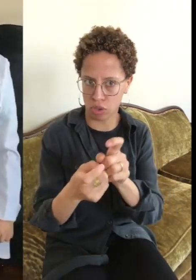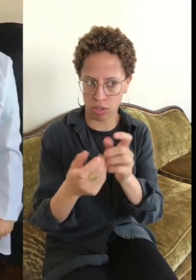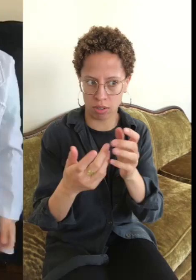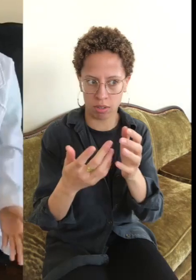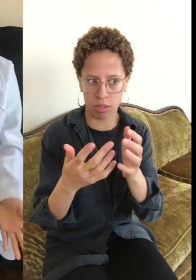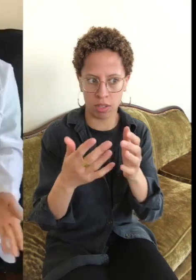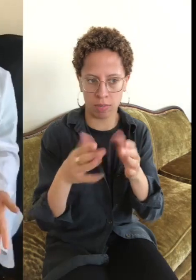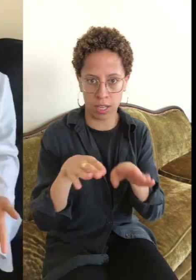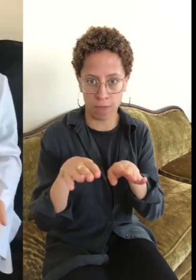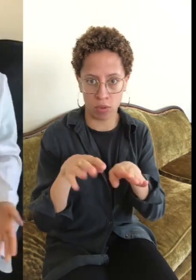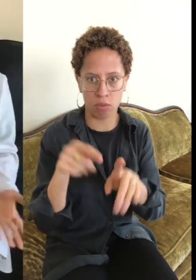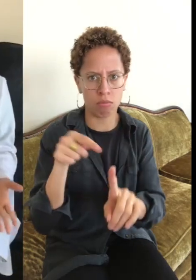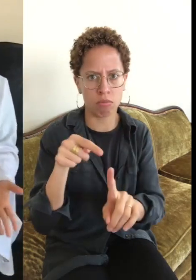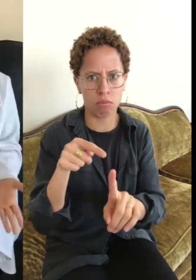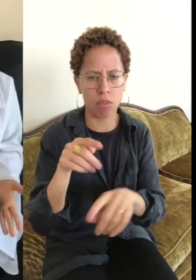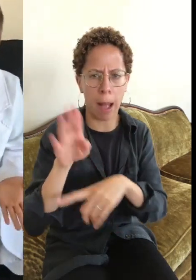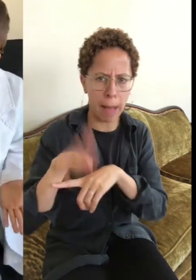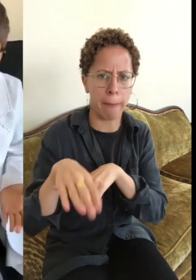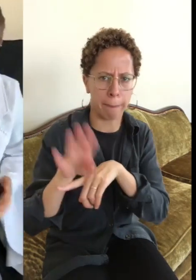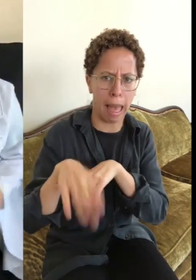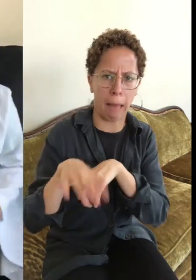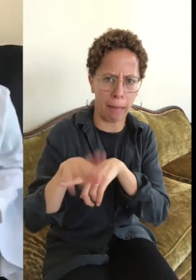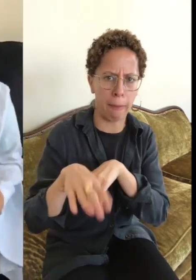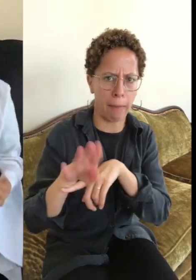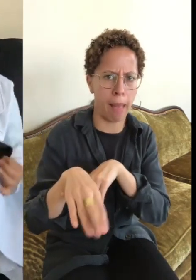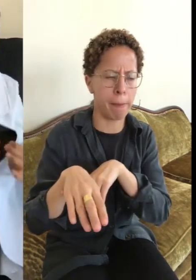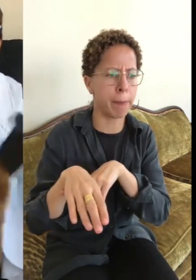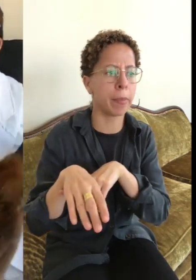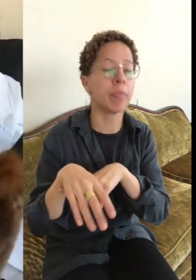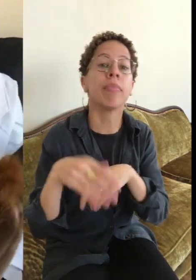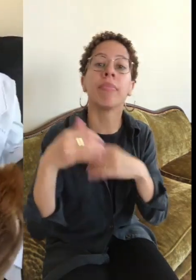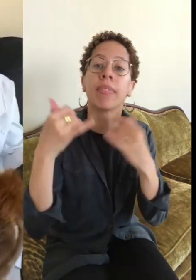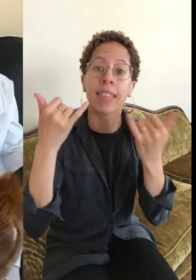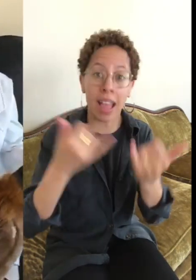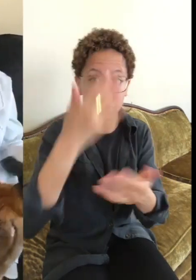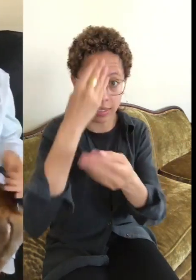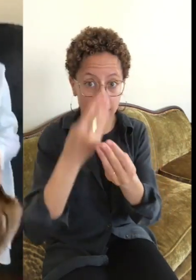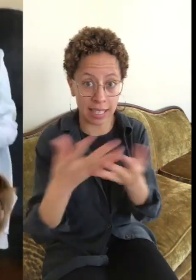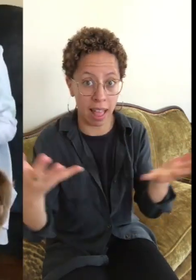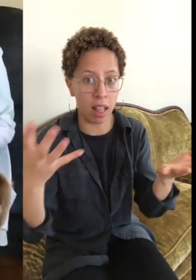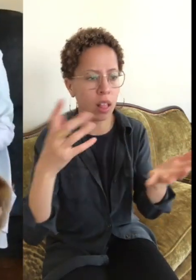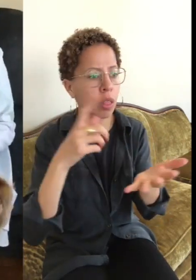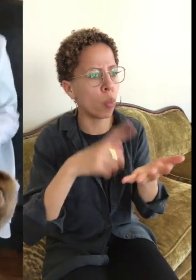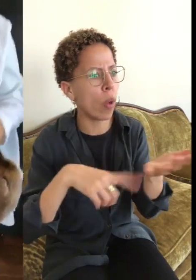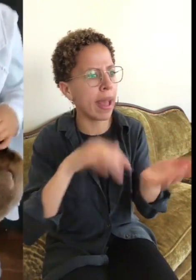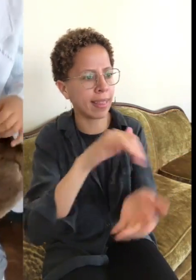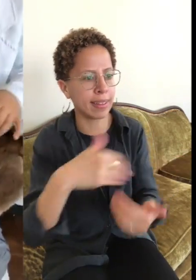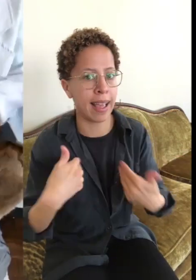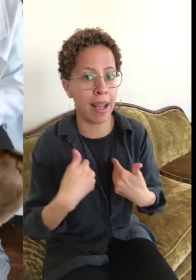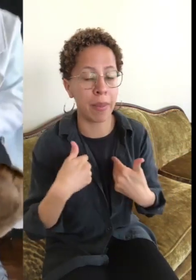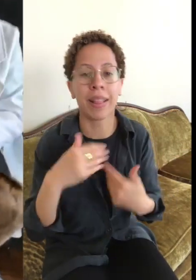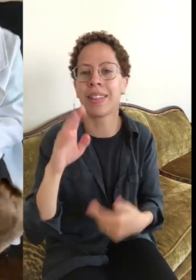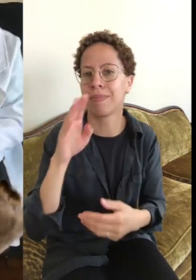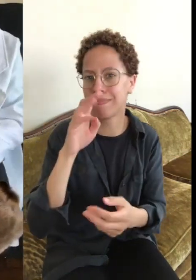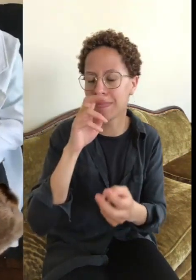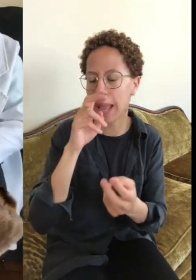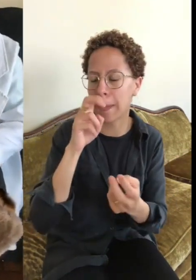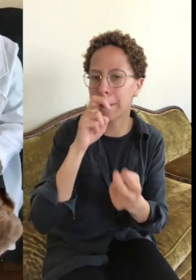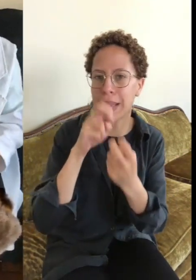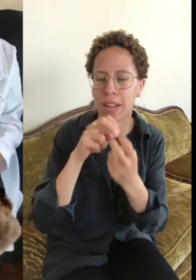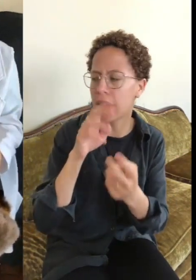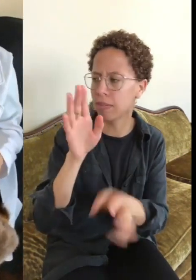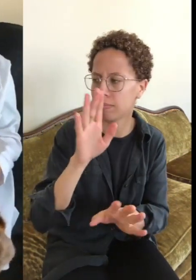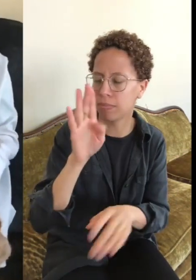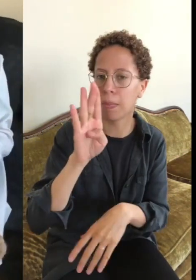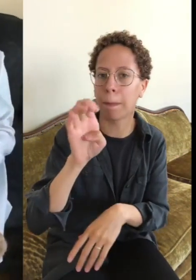Good. So now we can tell everybody what this is and what you're demonstrating. Beaver. Yeah, that's a beaver.